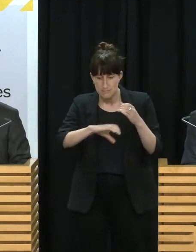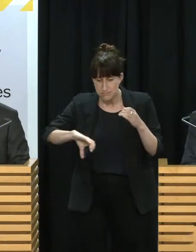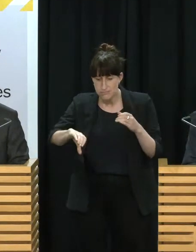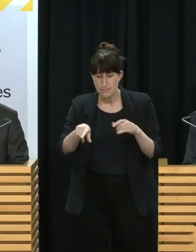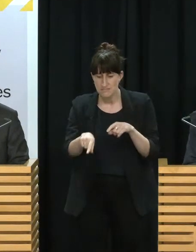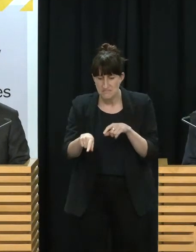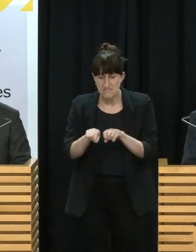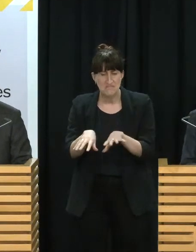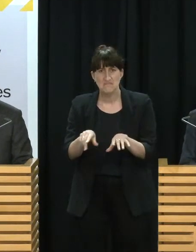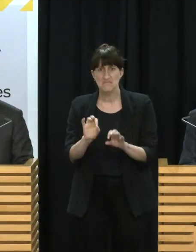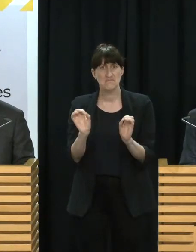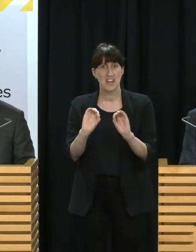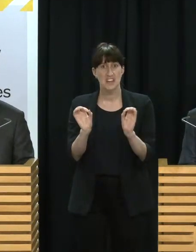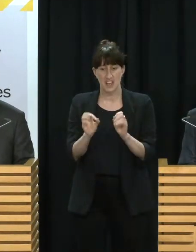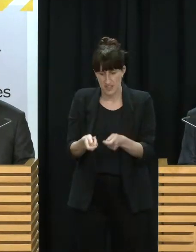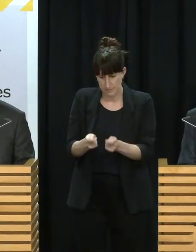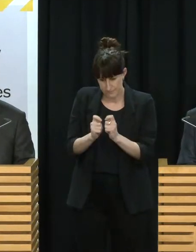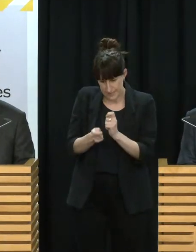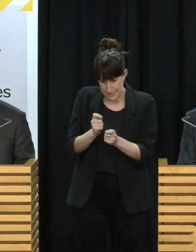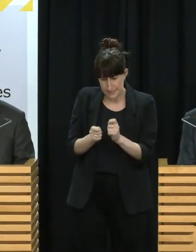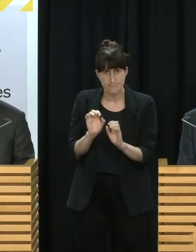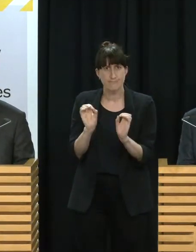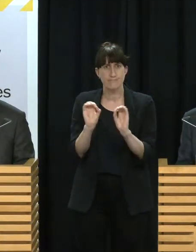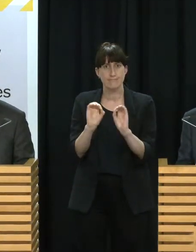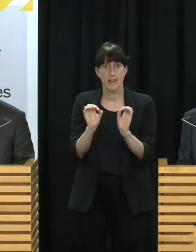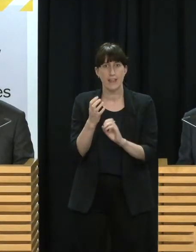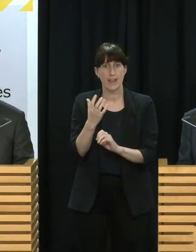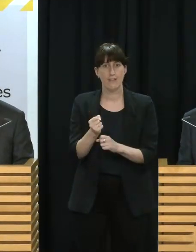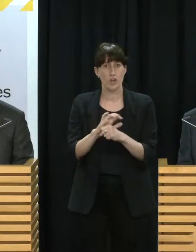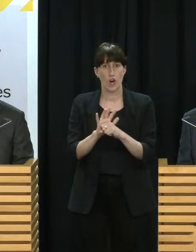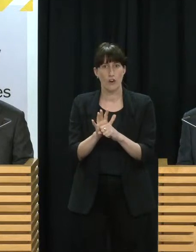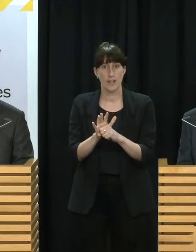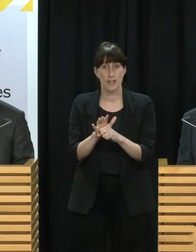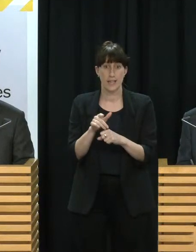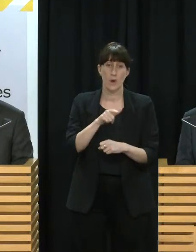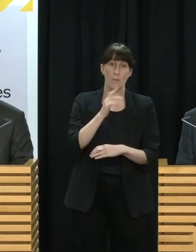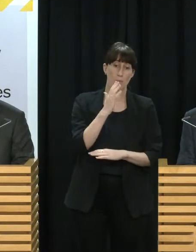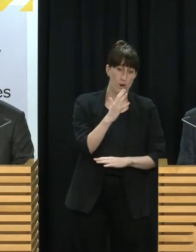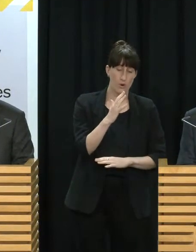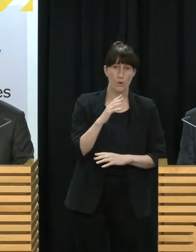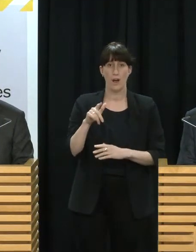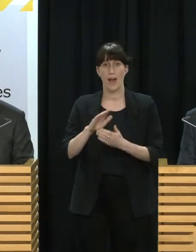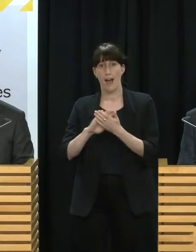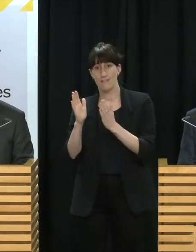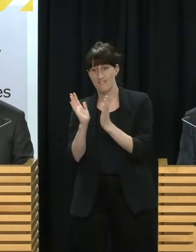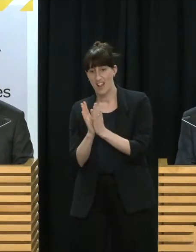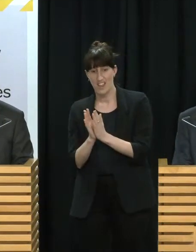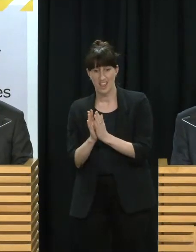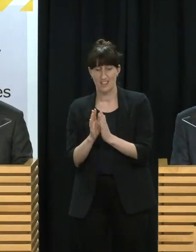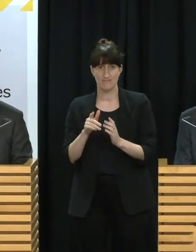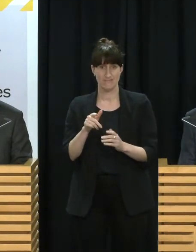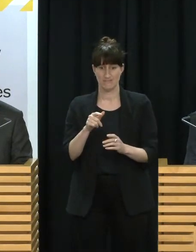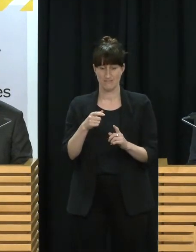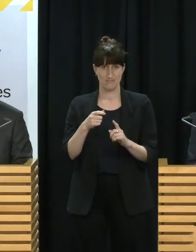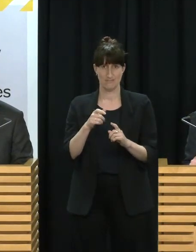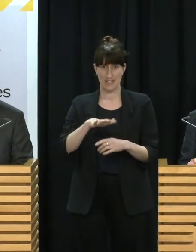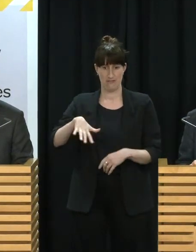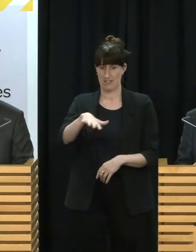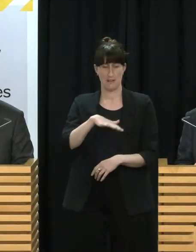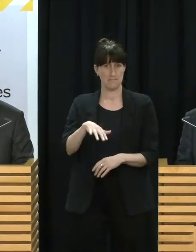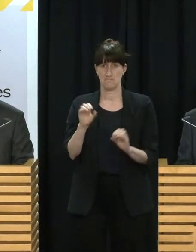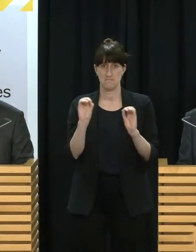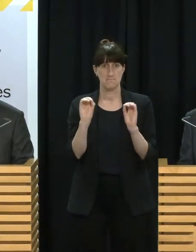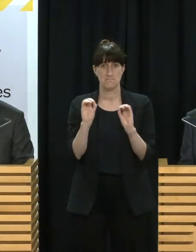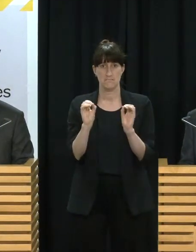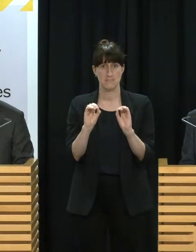not been detected in any of the sites around Wellington, the Hutt Valley or Porirua. Again, another encouraging piece of news.